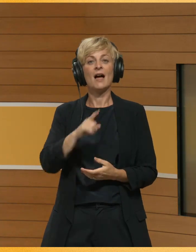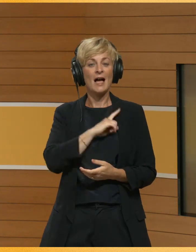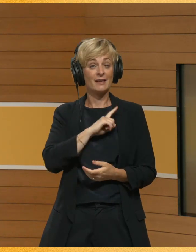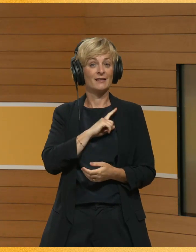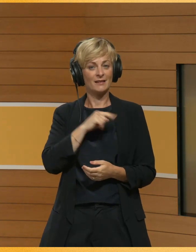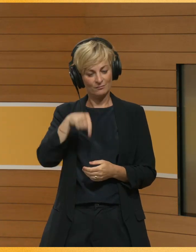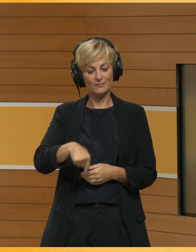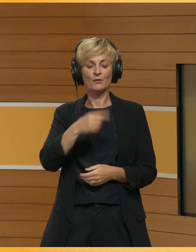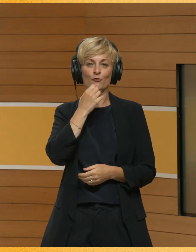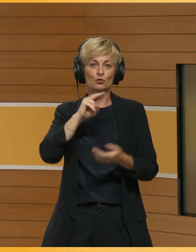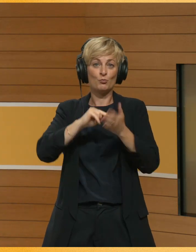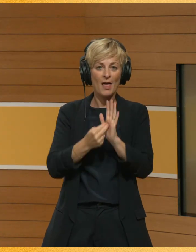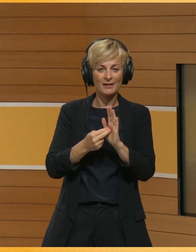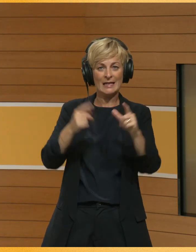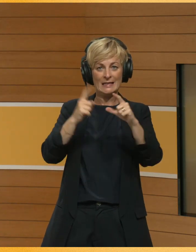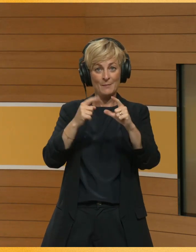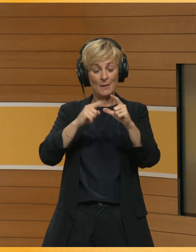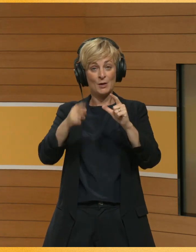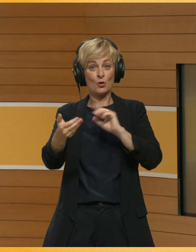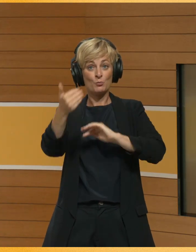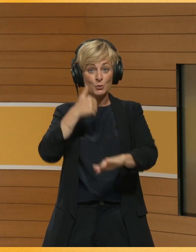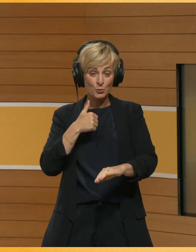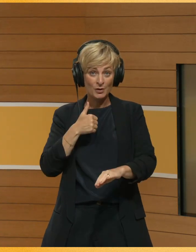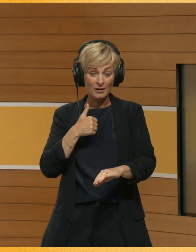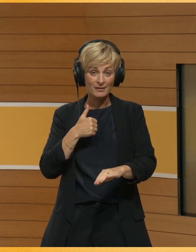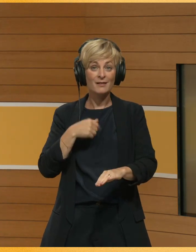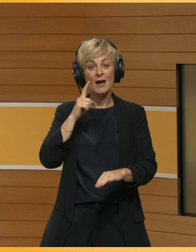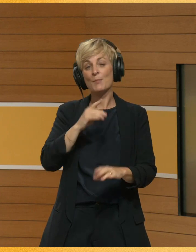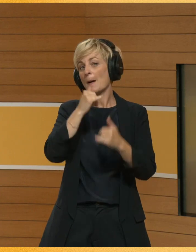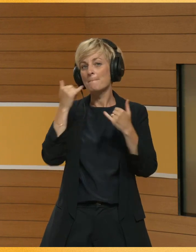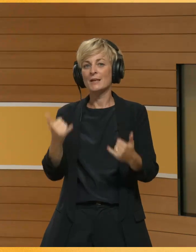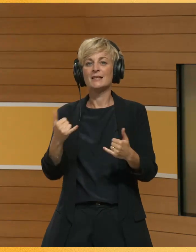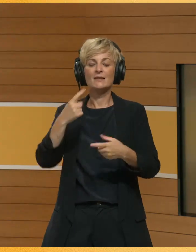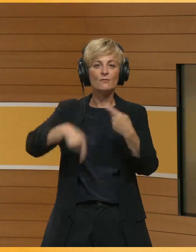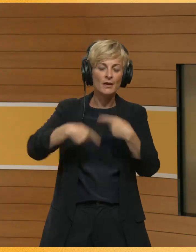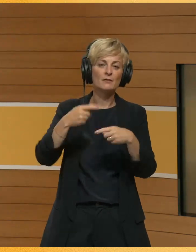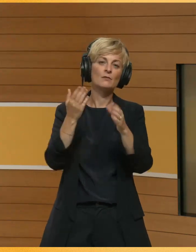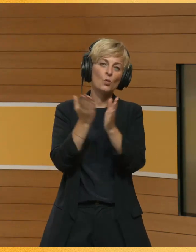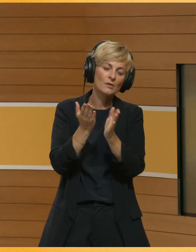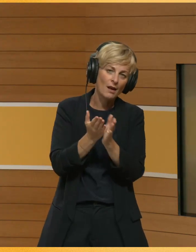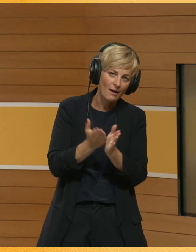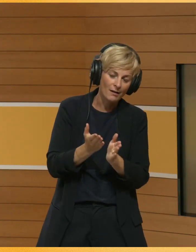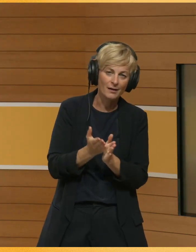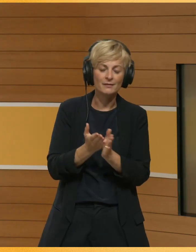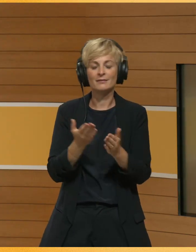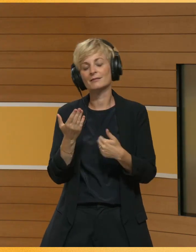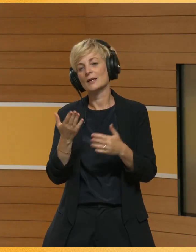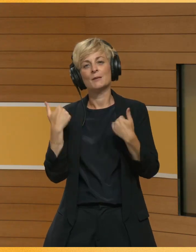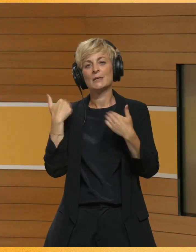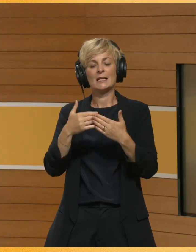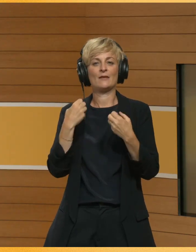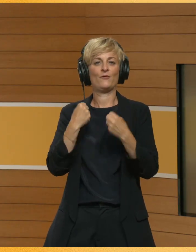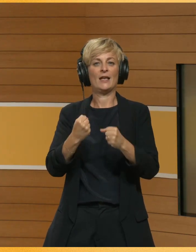waiting for their accreditation. I'm not sure exactly what, it sounds like a